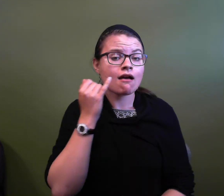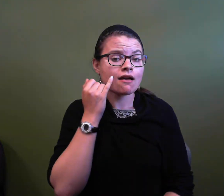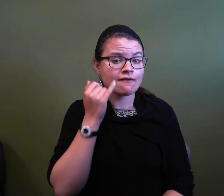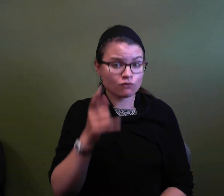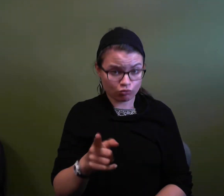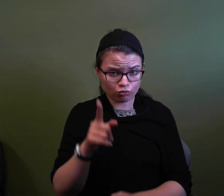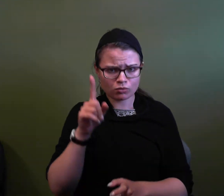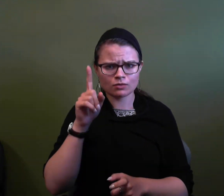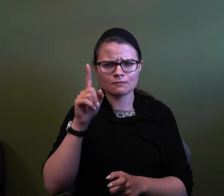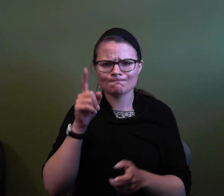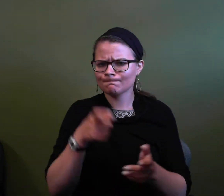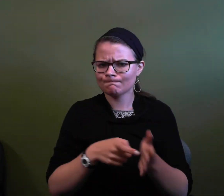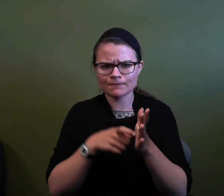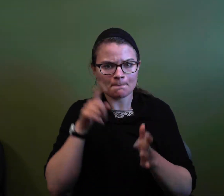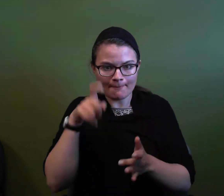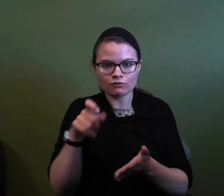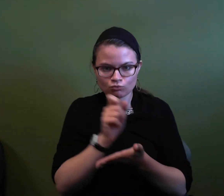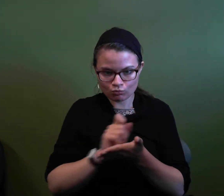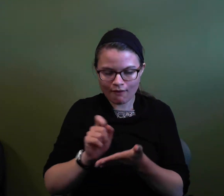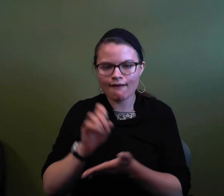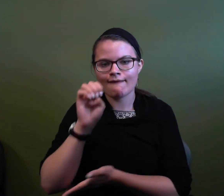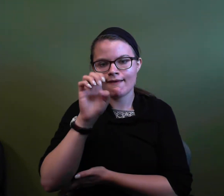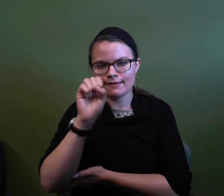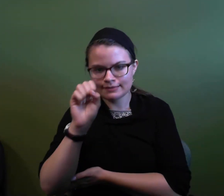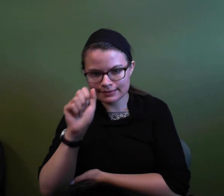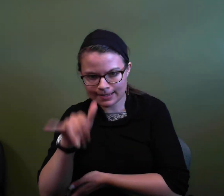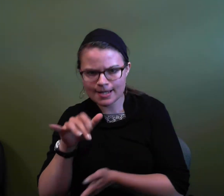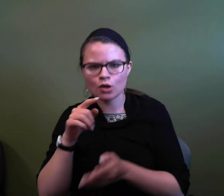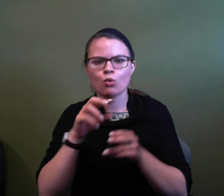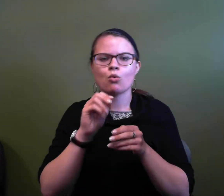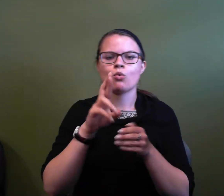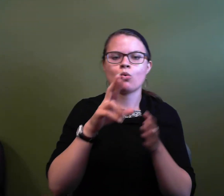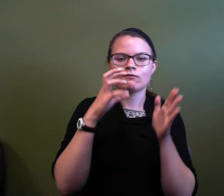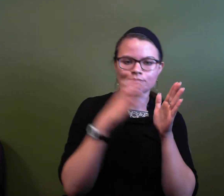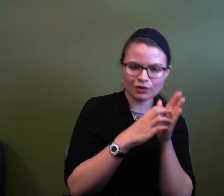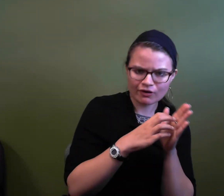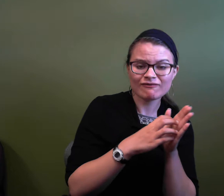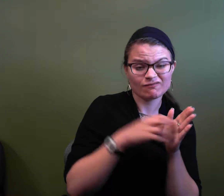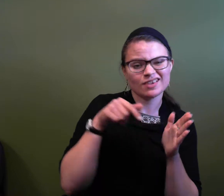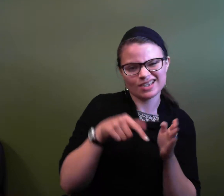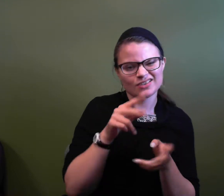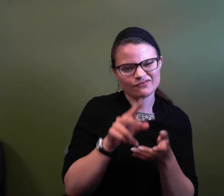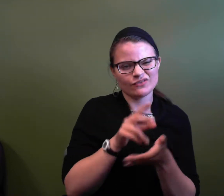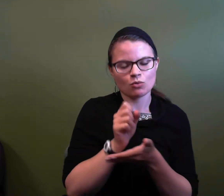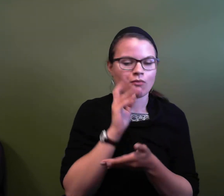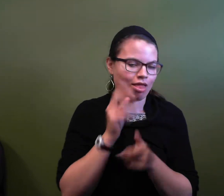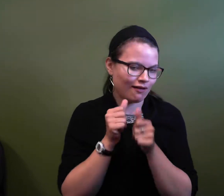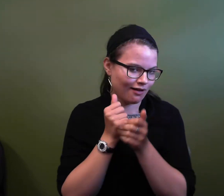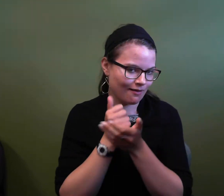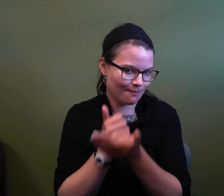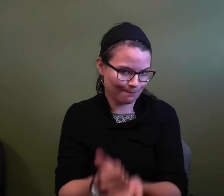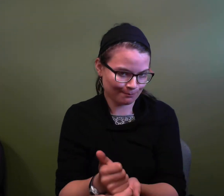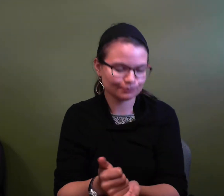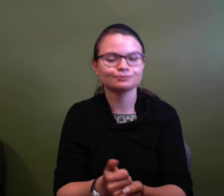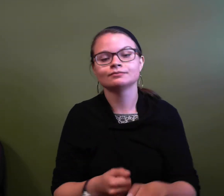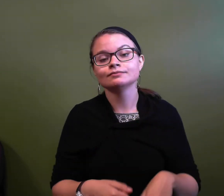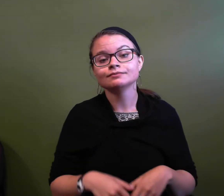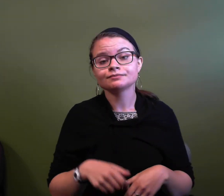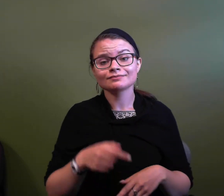a paragraph, this video is for you, okay? So I'm going to teach you a very important skill that will